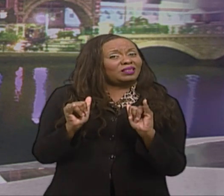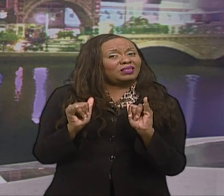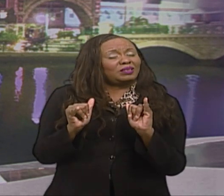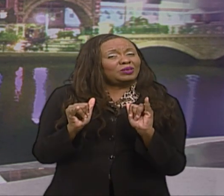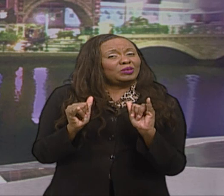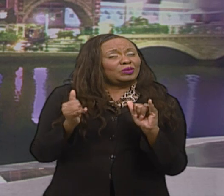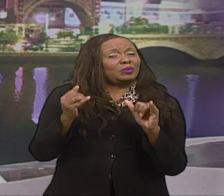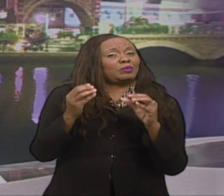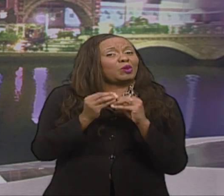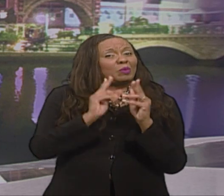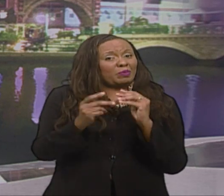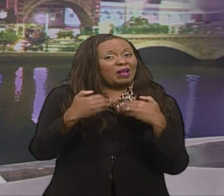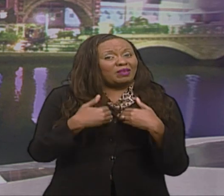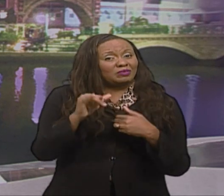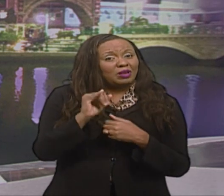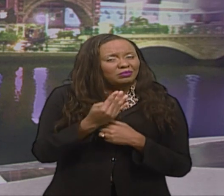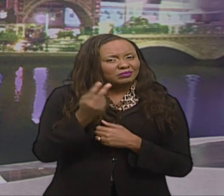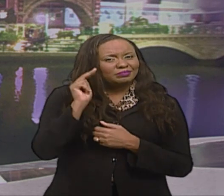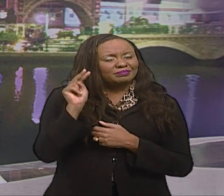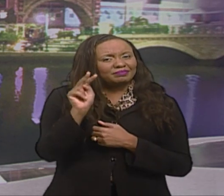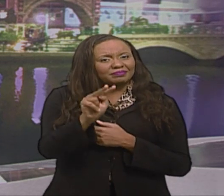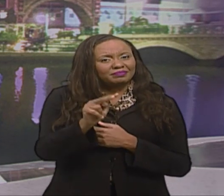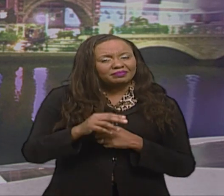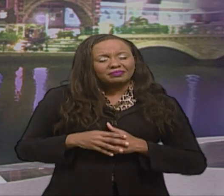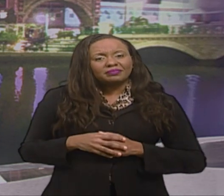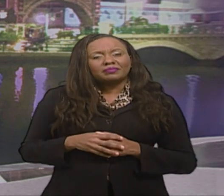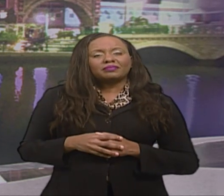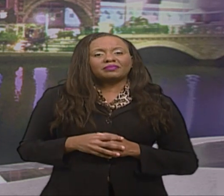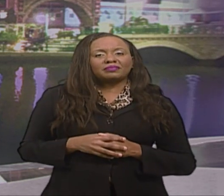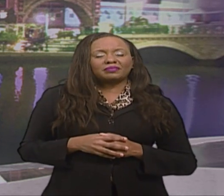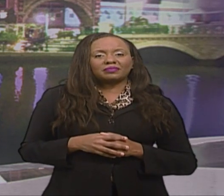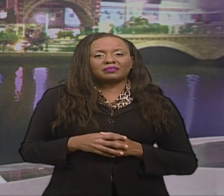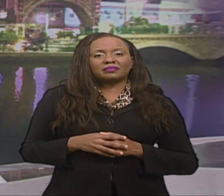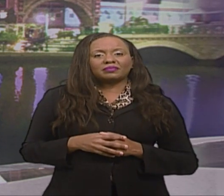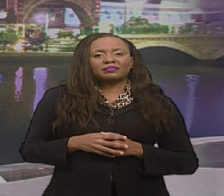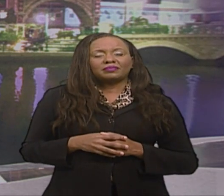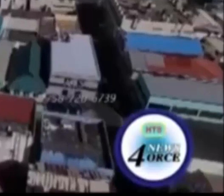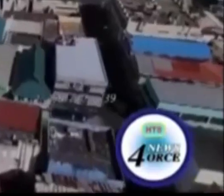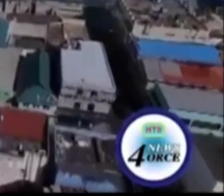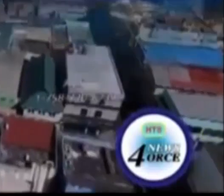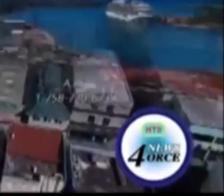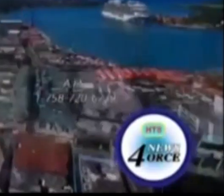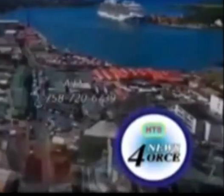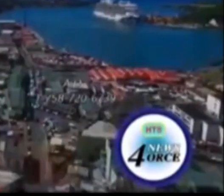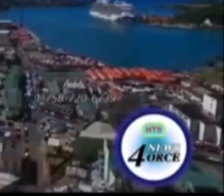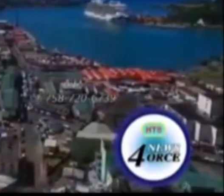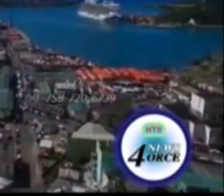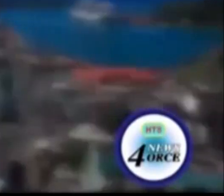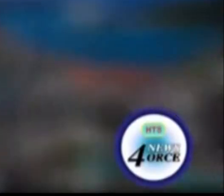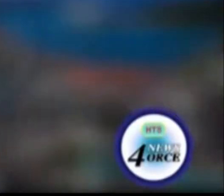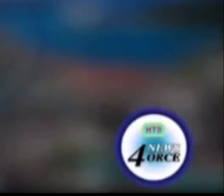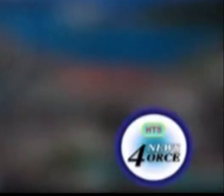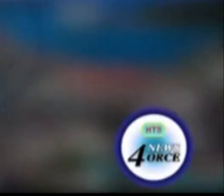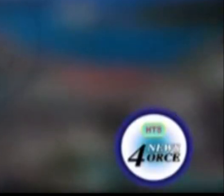is down slightly, as we hear in this report from HTS St. Lucia. The average national unemployment